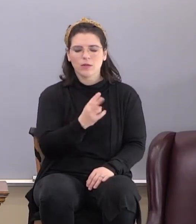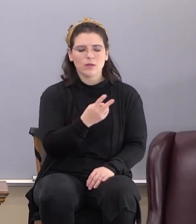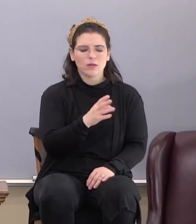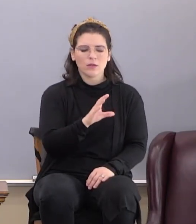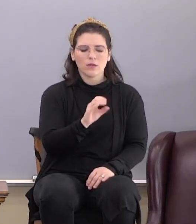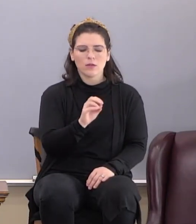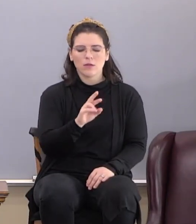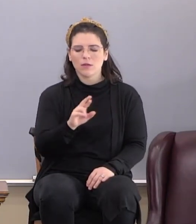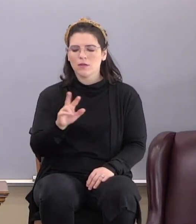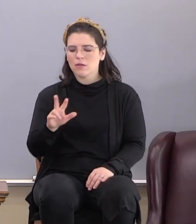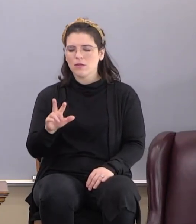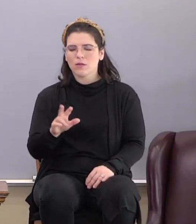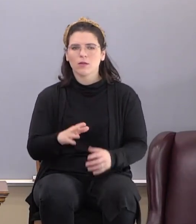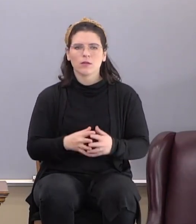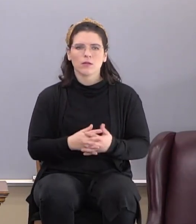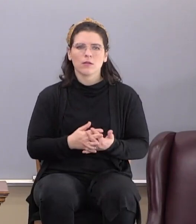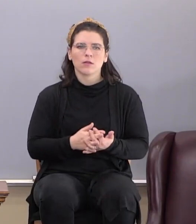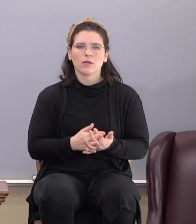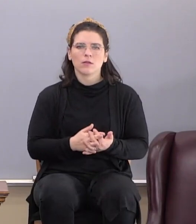3. And